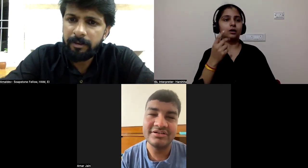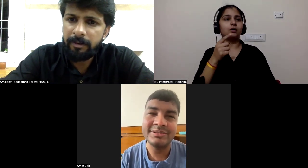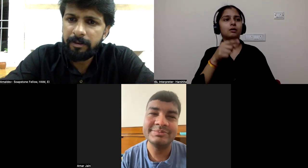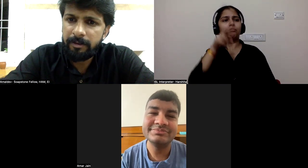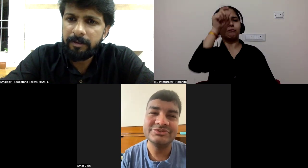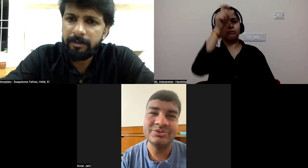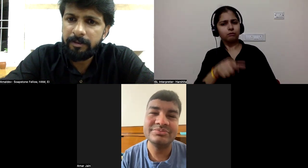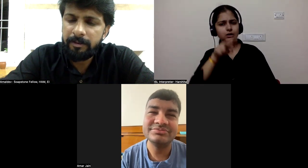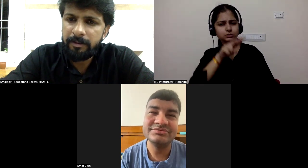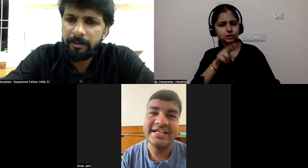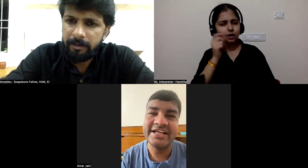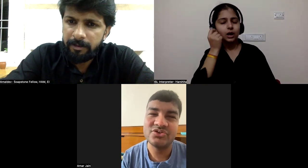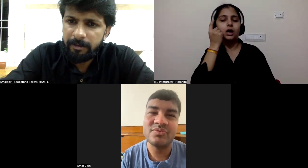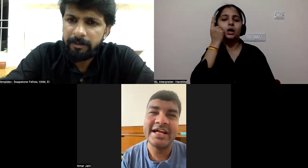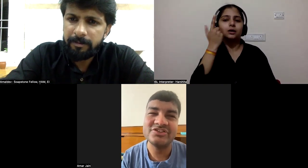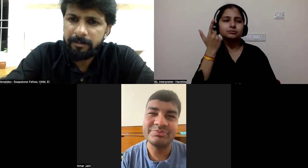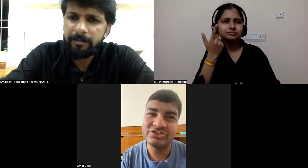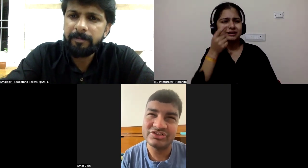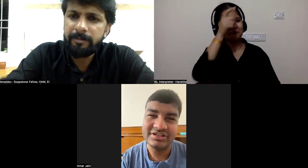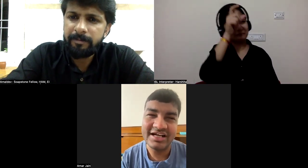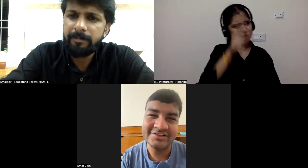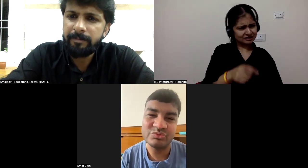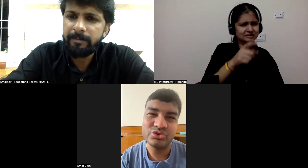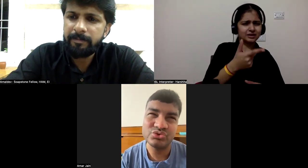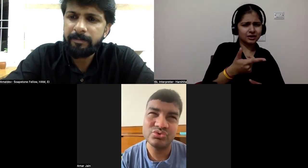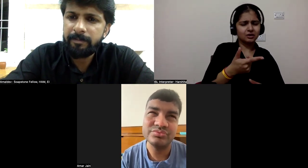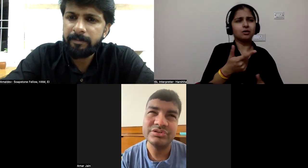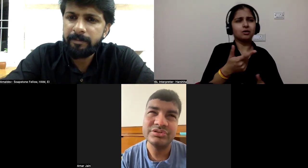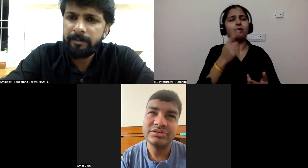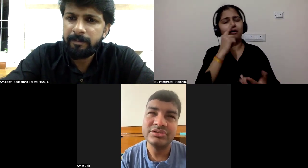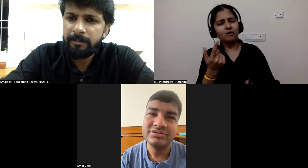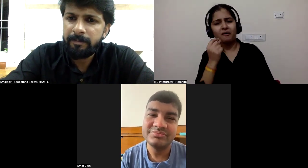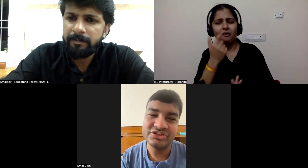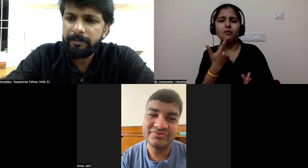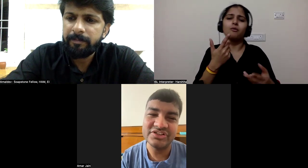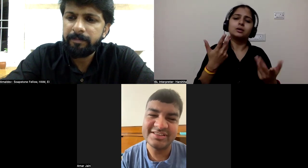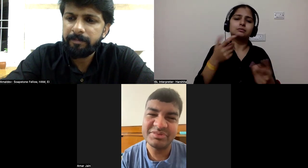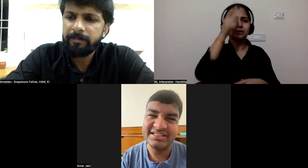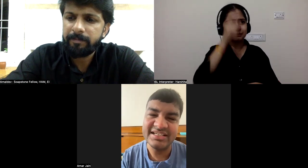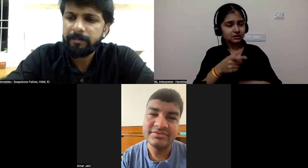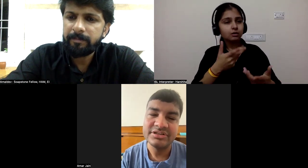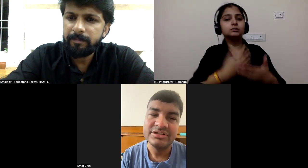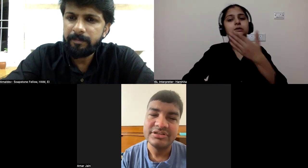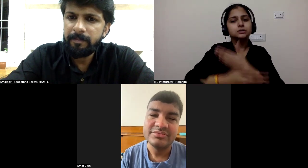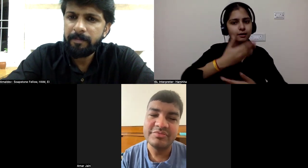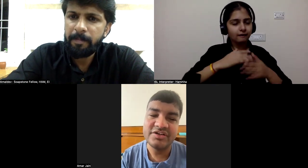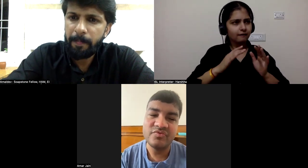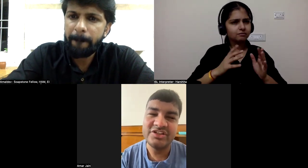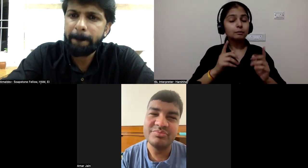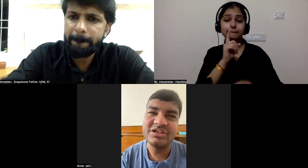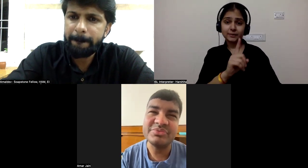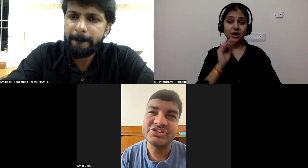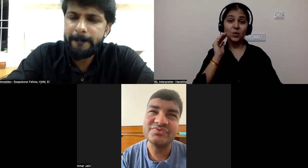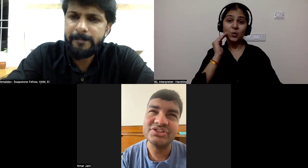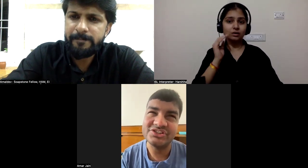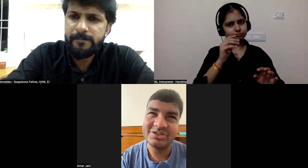that, X or Y is a person as opposed to person with a disability. But when you